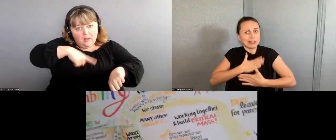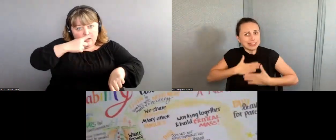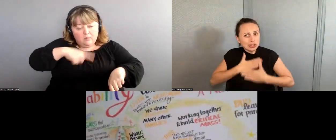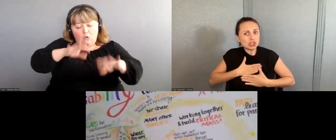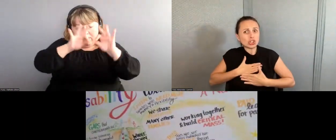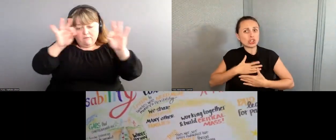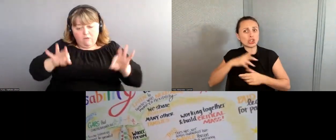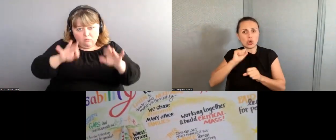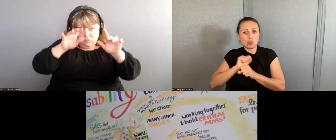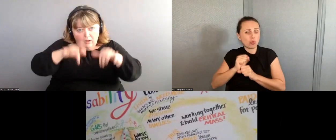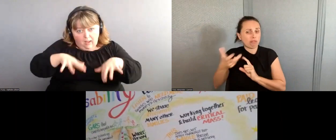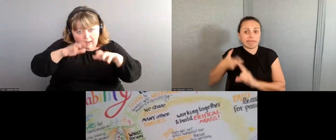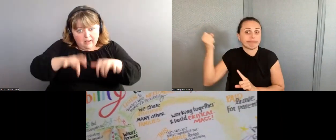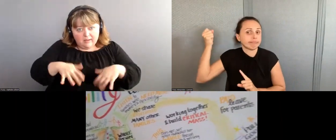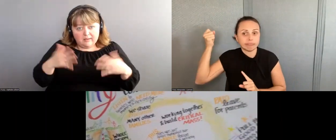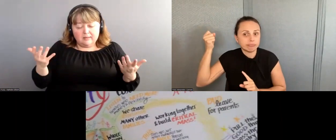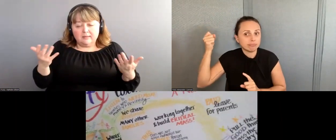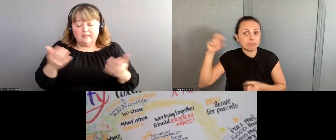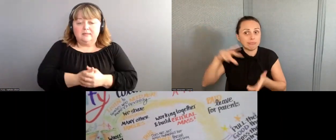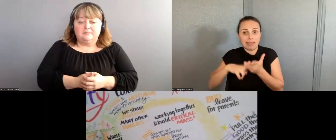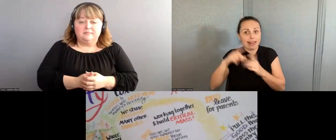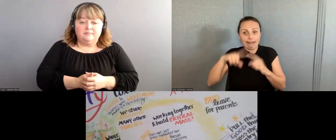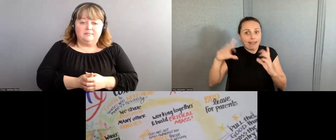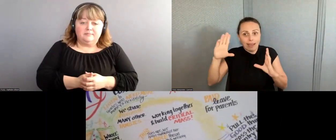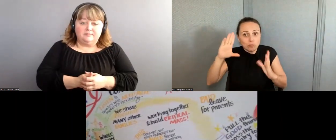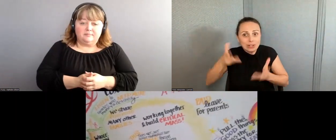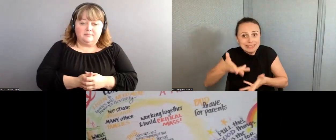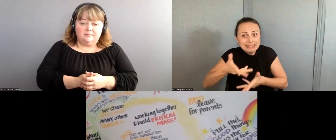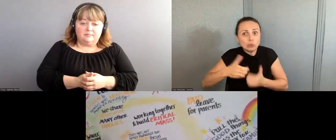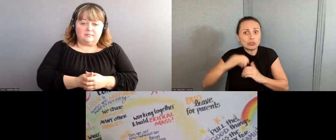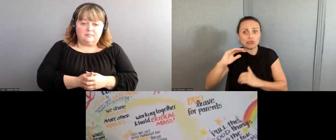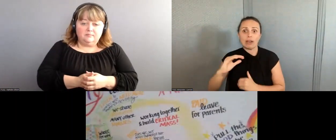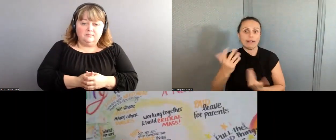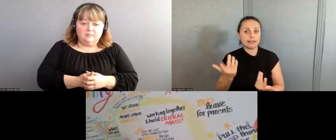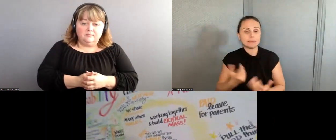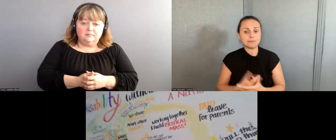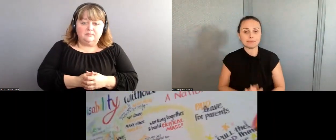work time and just time to be present with your child.